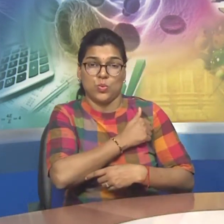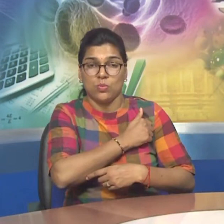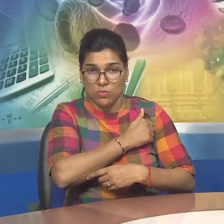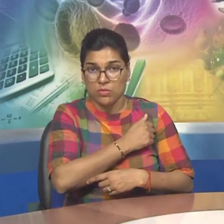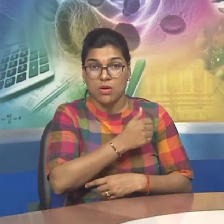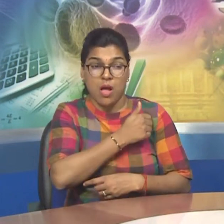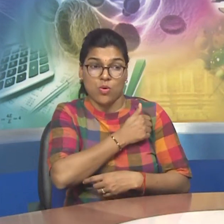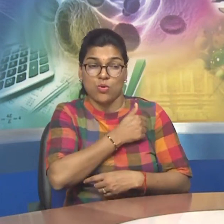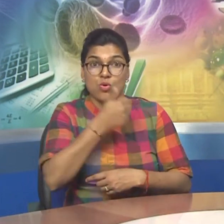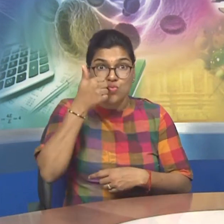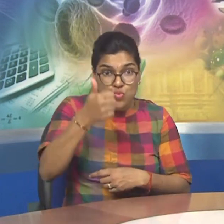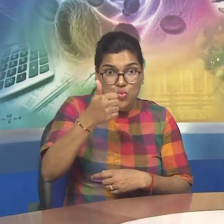attitude,